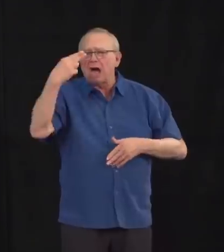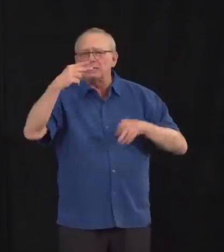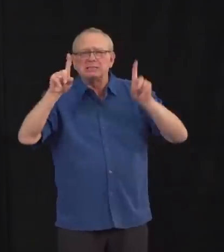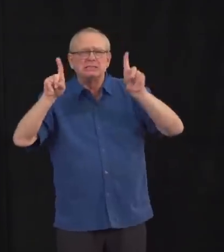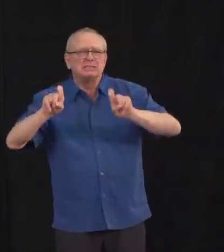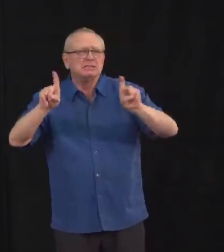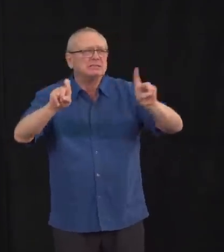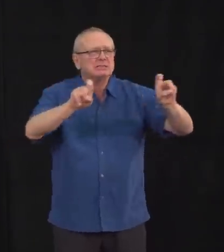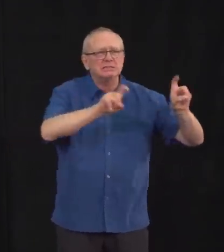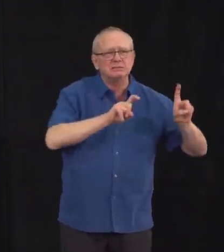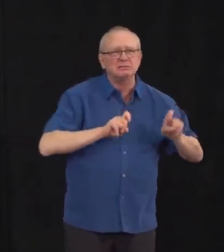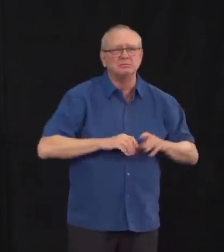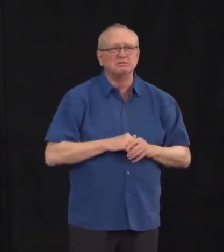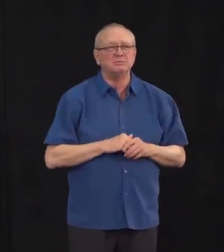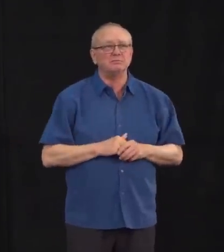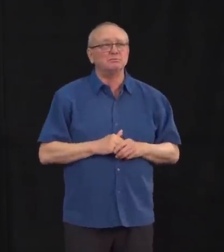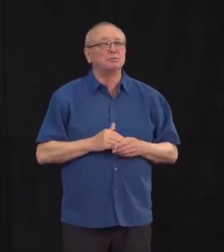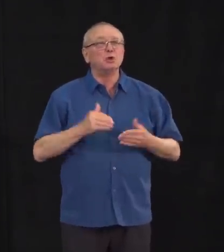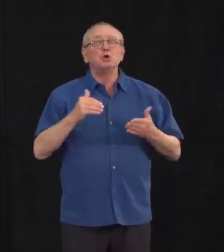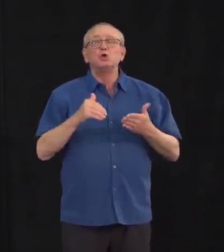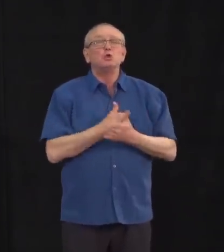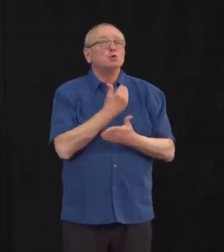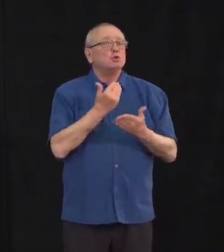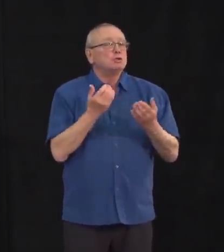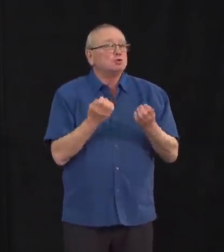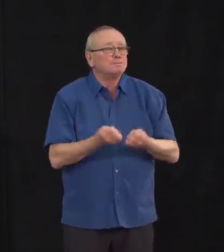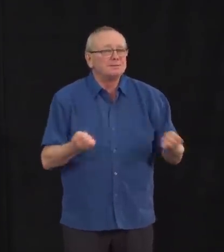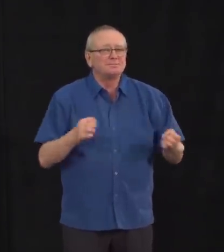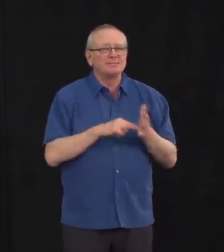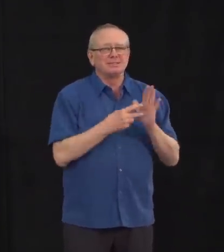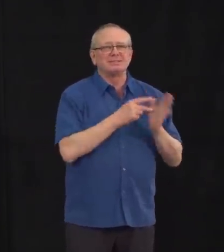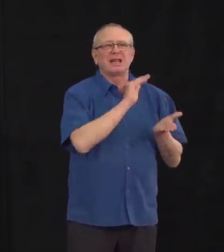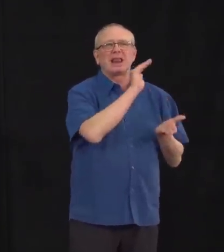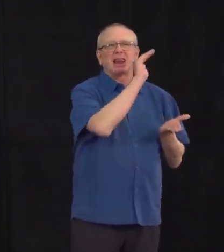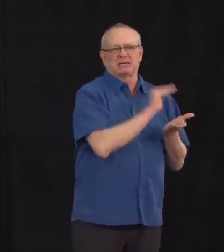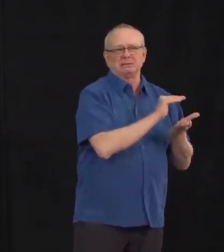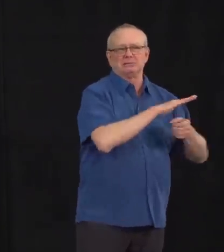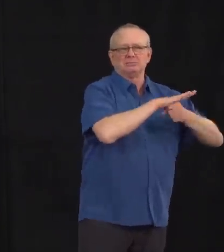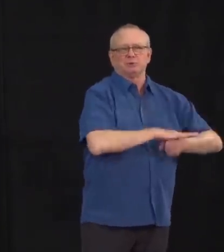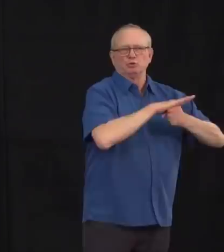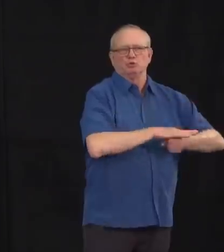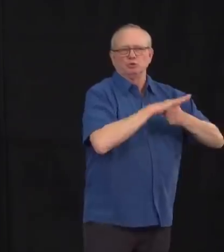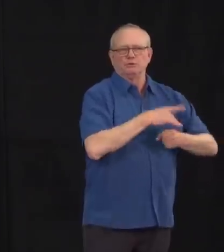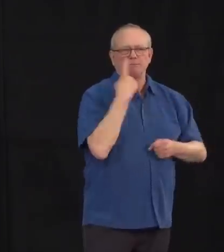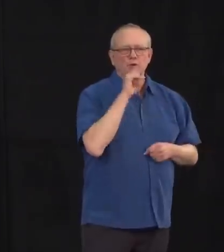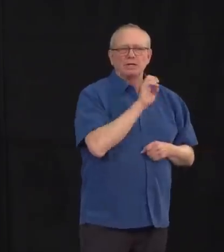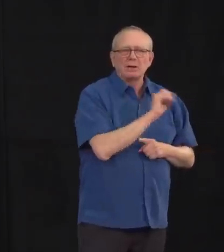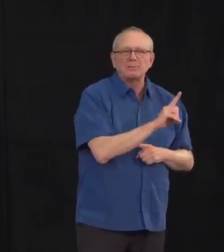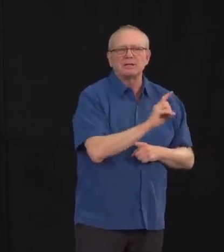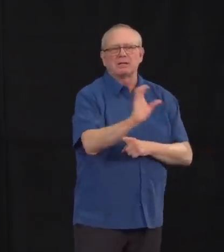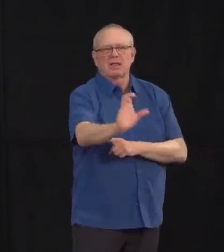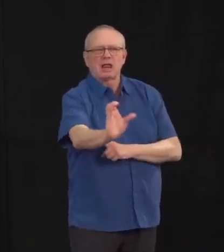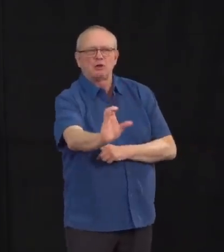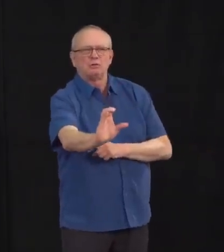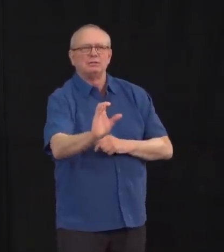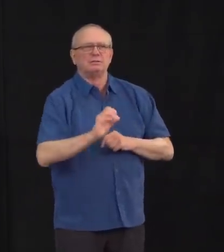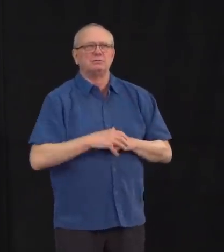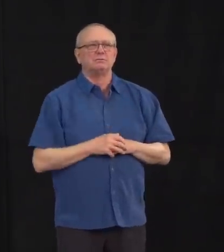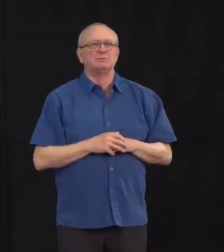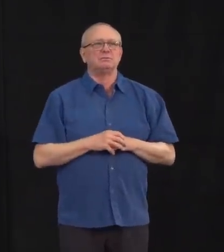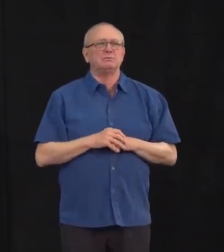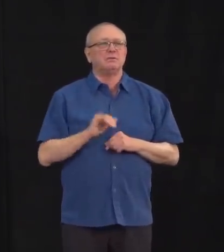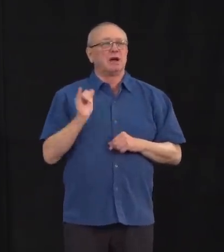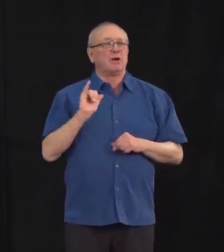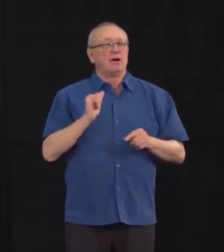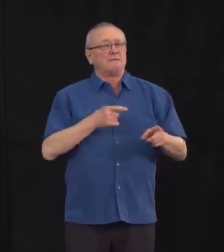strain on the Edmonton and Calgary labs while getting fast results for communities across Alberta. Testing is a